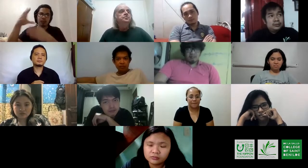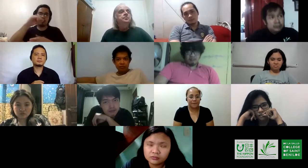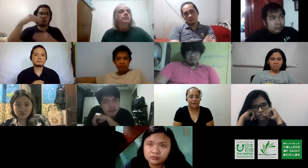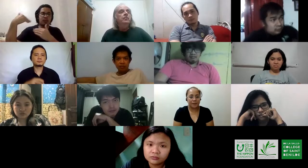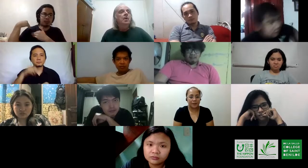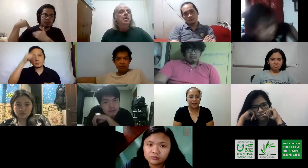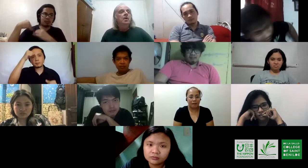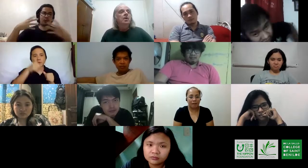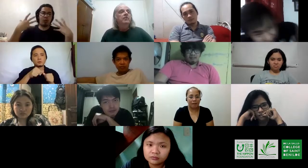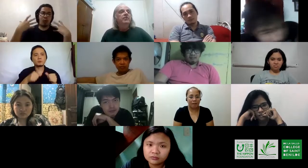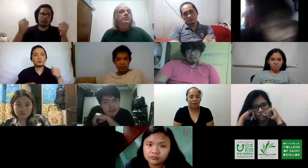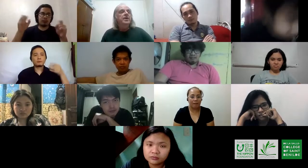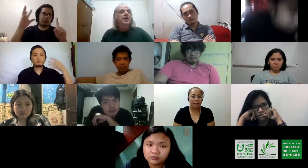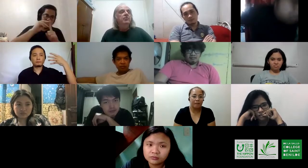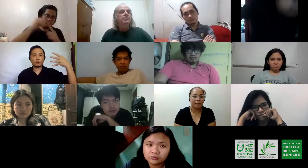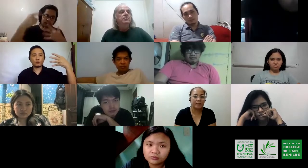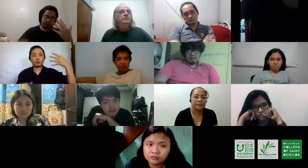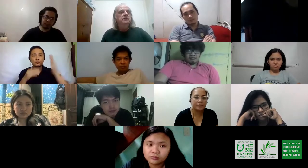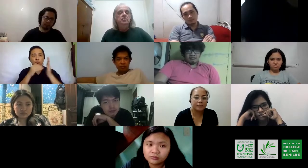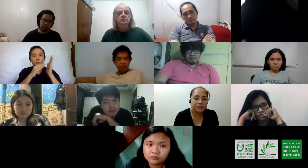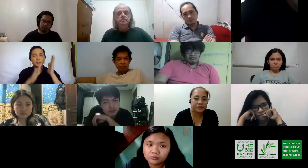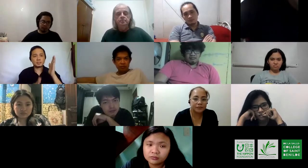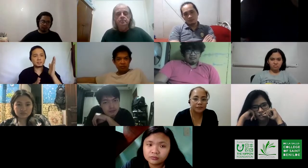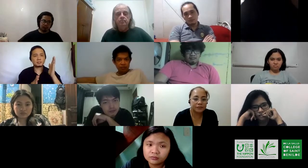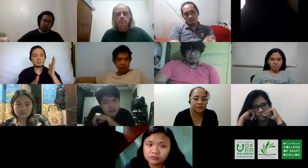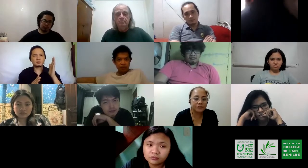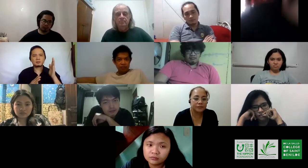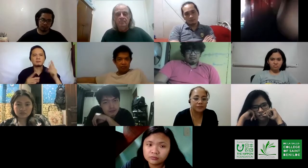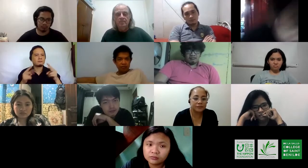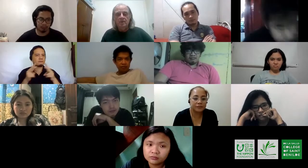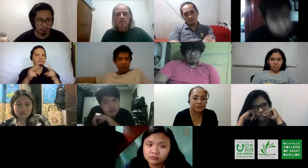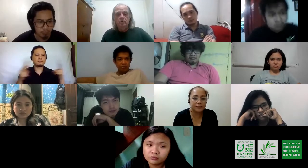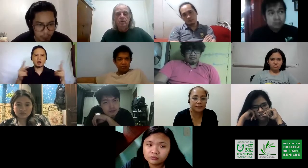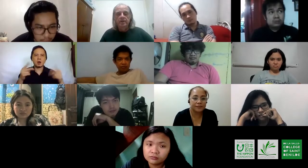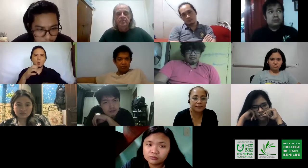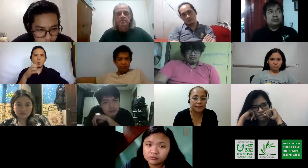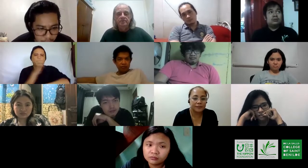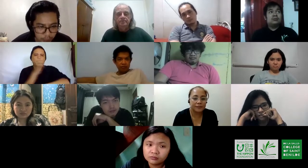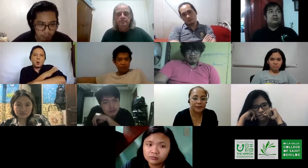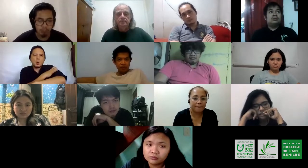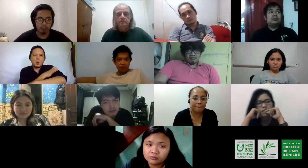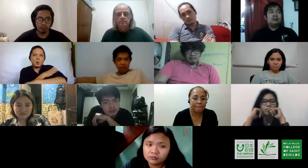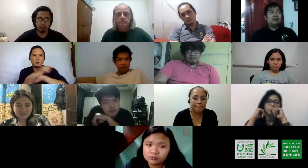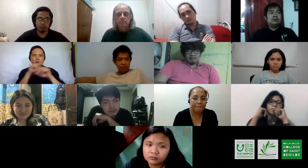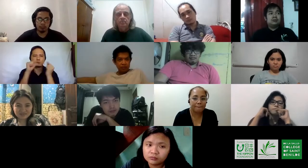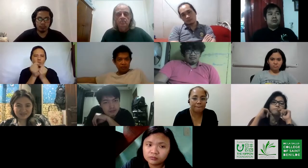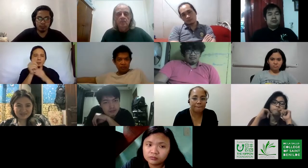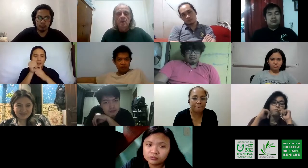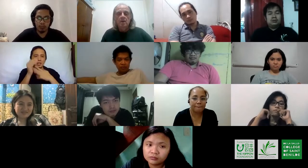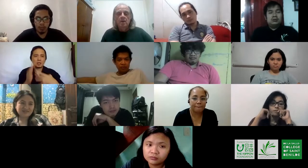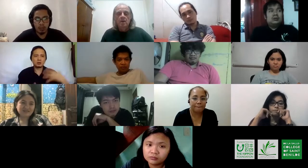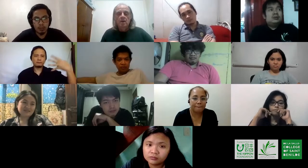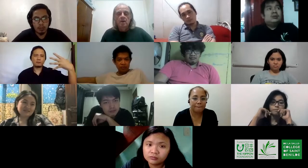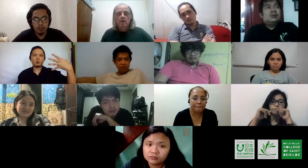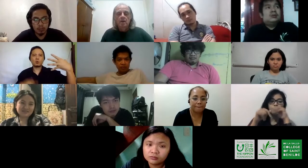a very powerful group, who were leaders.